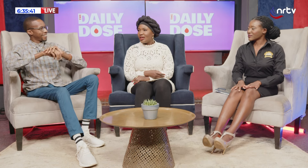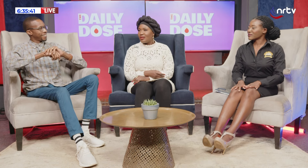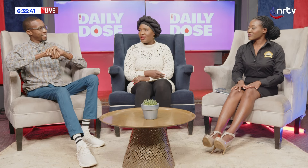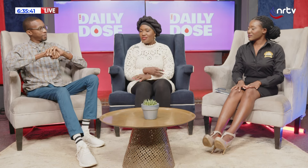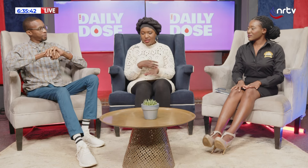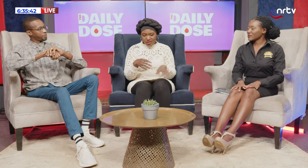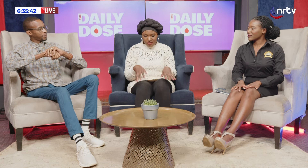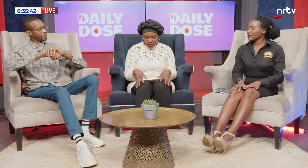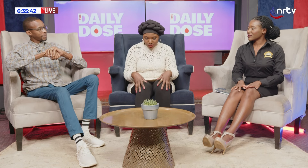my feet, they feel so